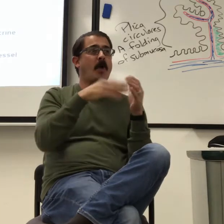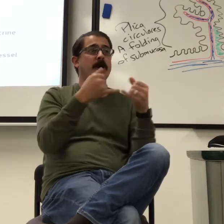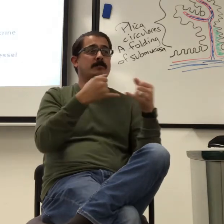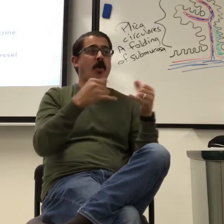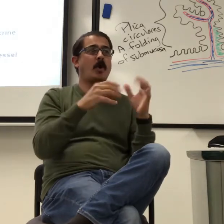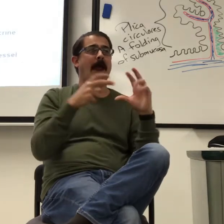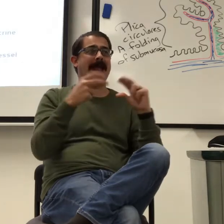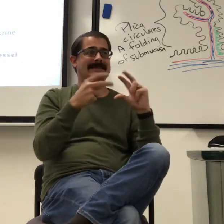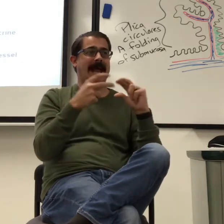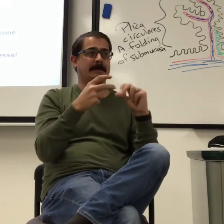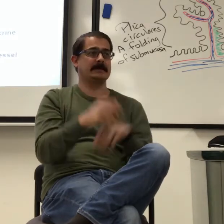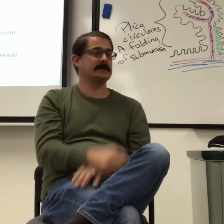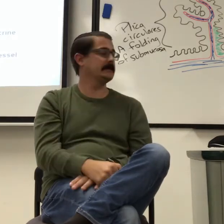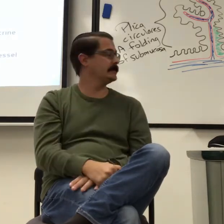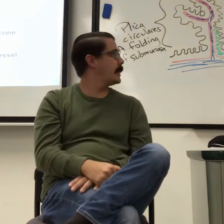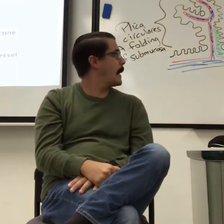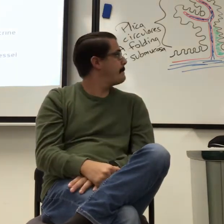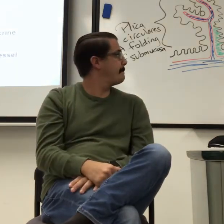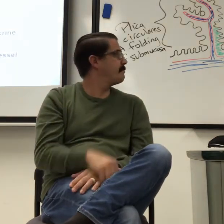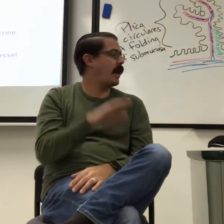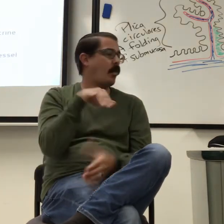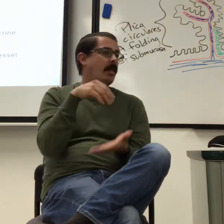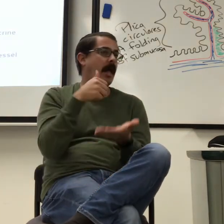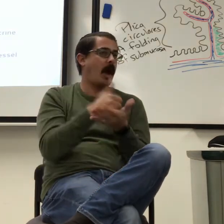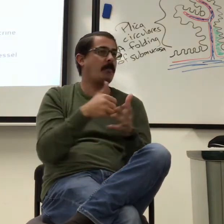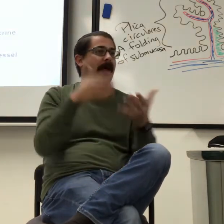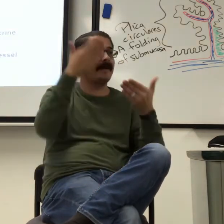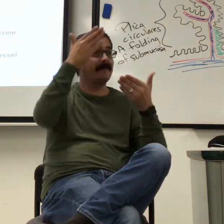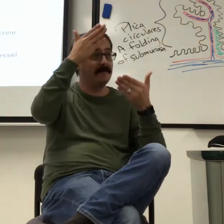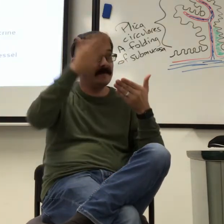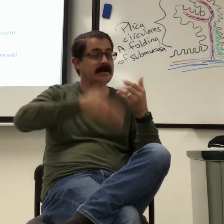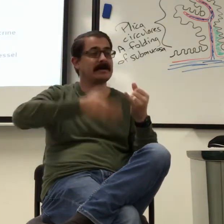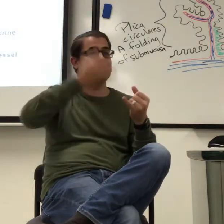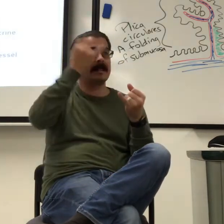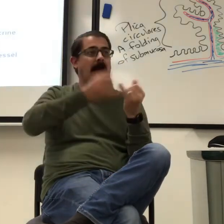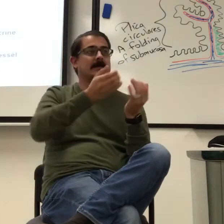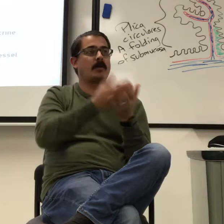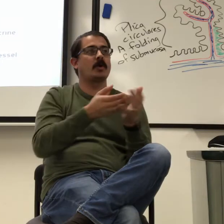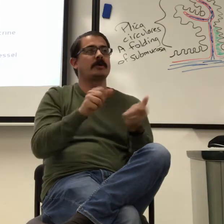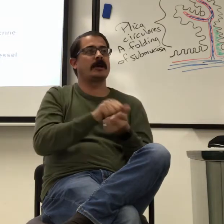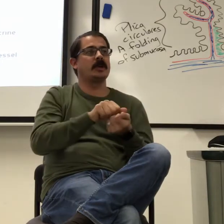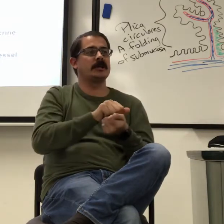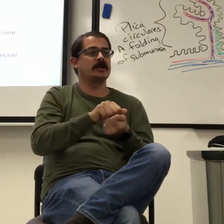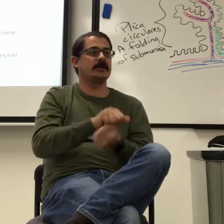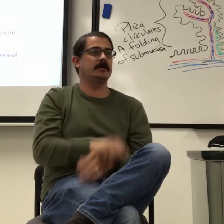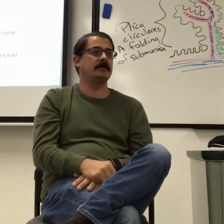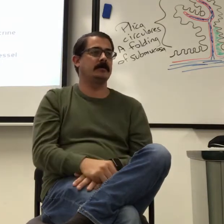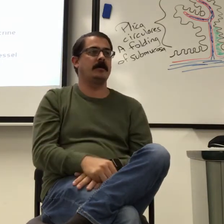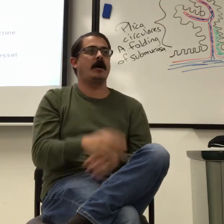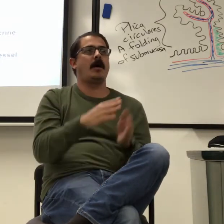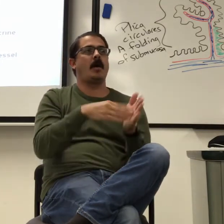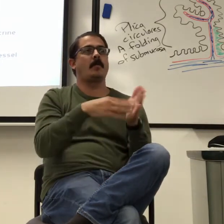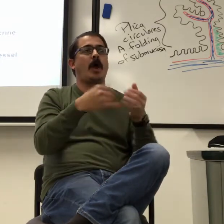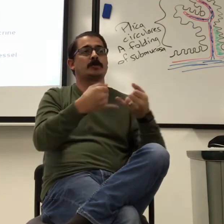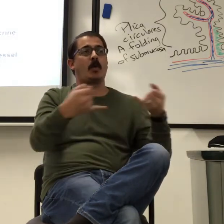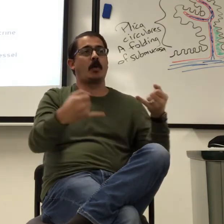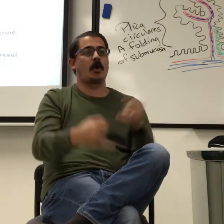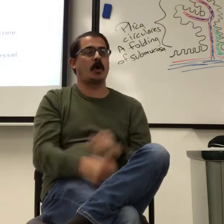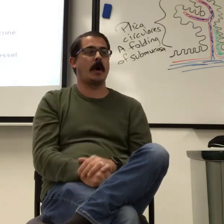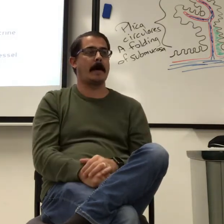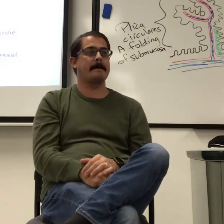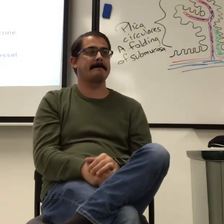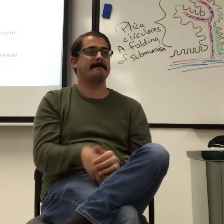mentioned earlier that finish off the digestion. I'll just draw a few little red dots to symbolize the brush border enzymes. Well, anyways,